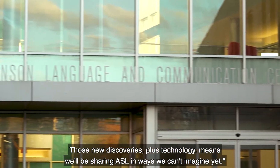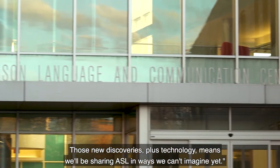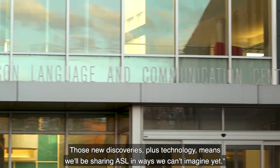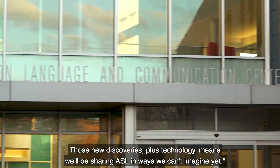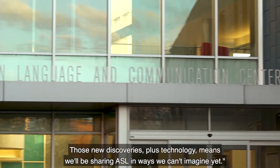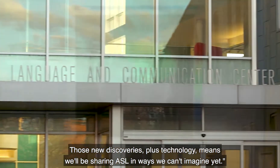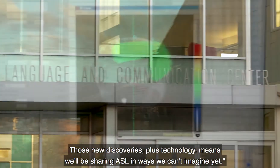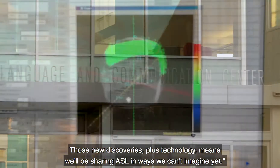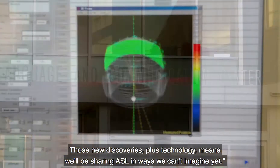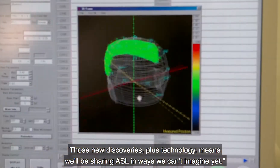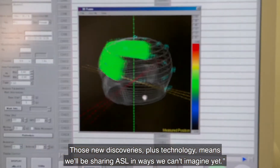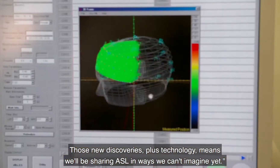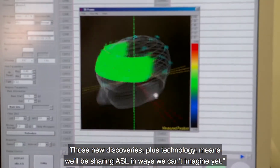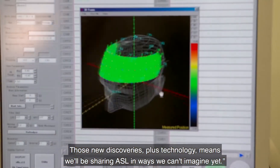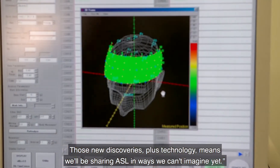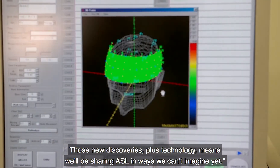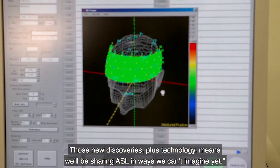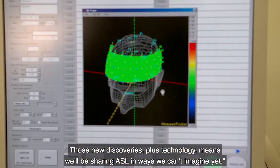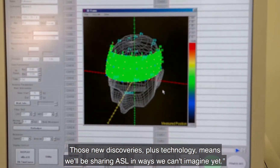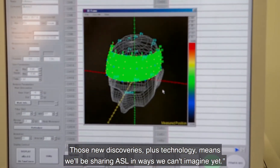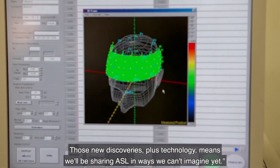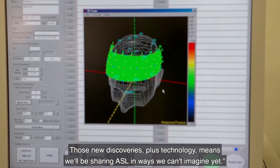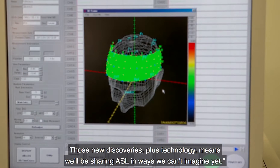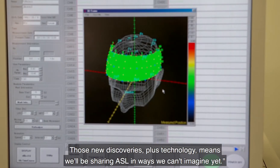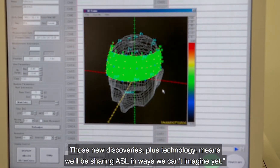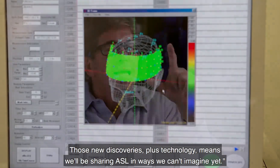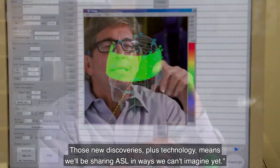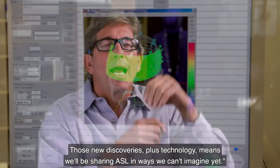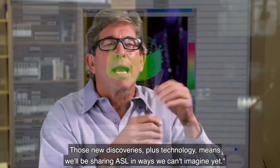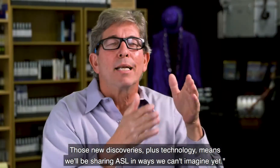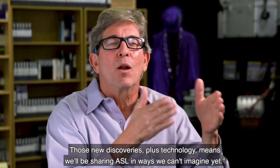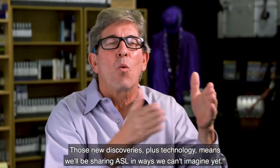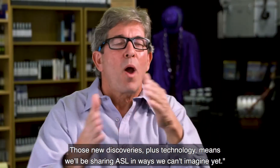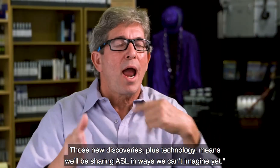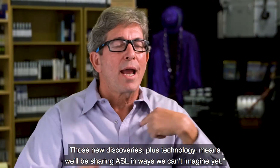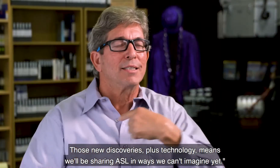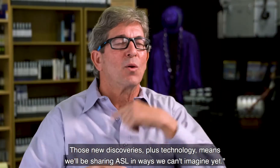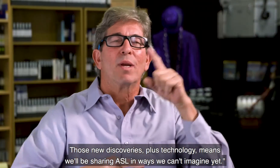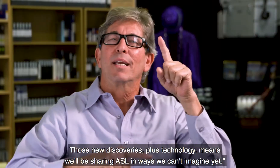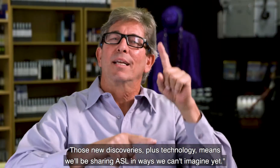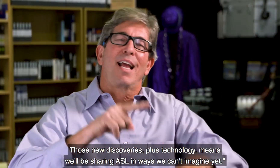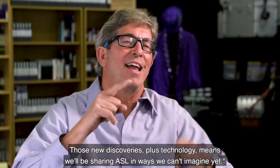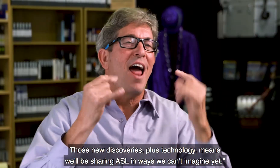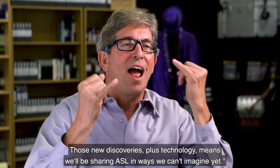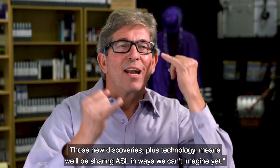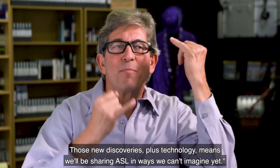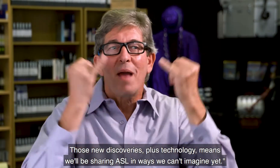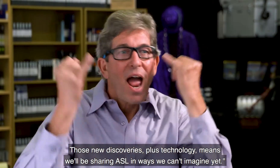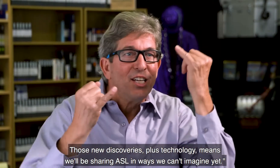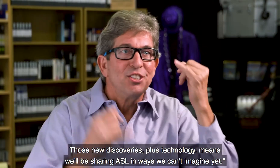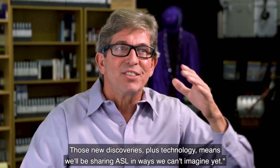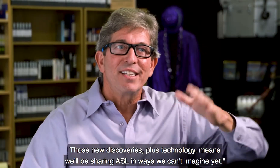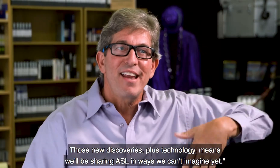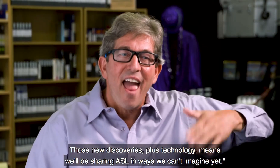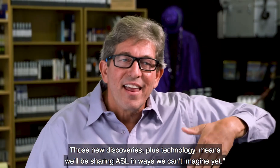new discoveries, plus technology, means we'll be sharing ASL in ways we can't imagine yet.